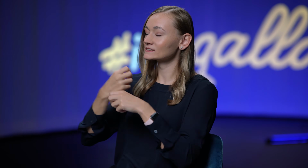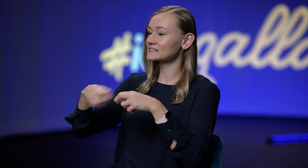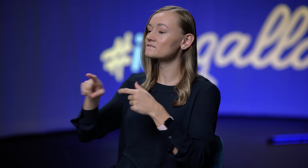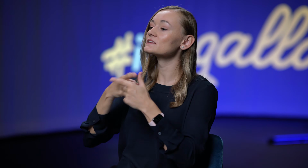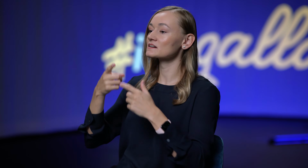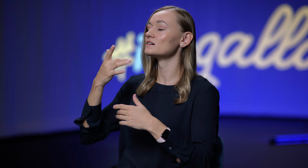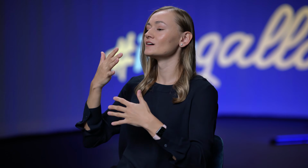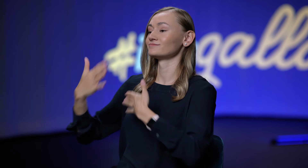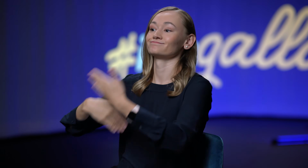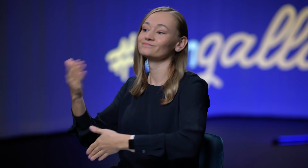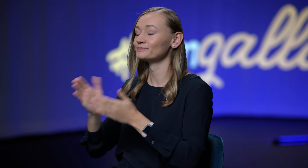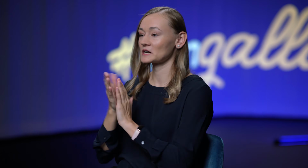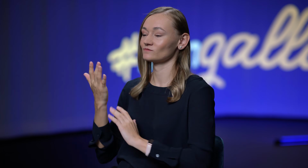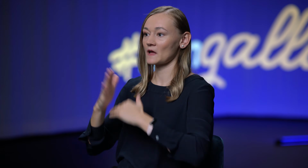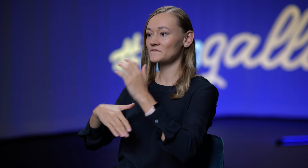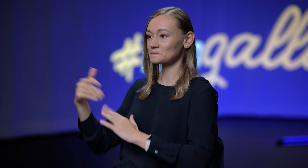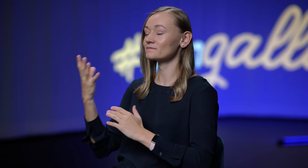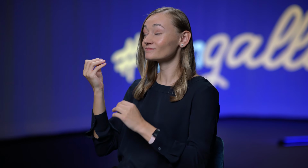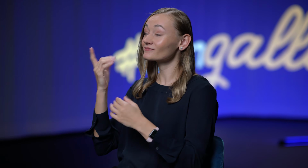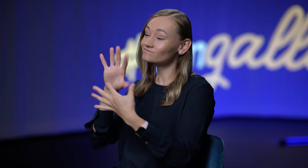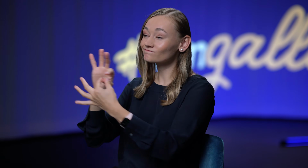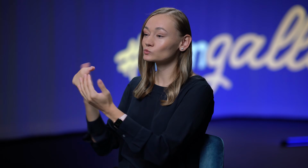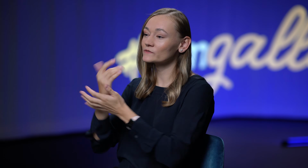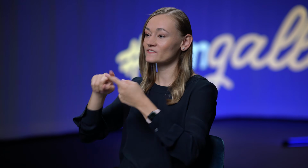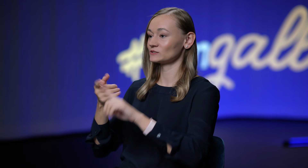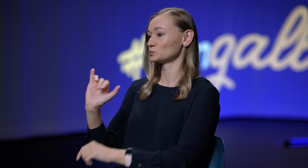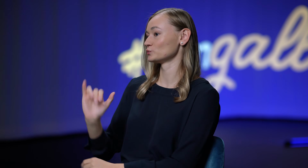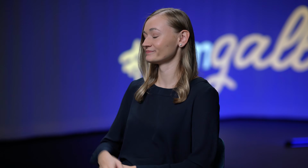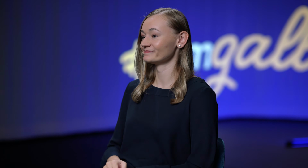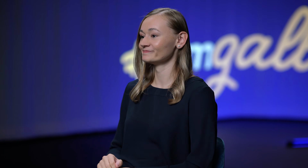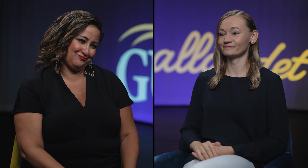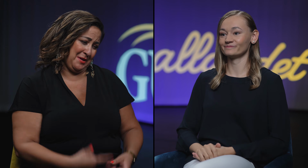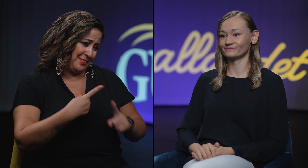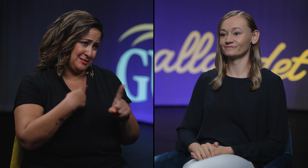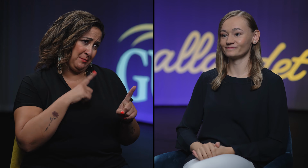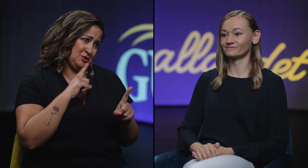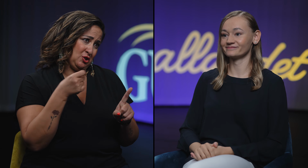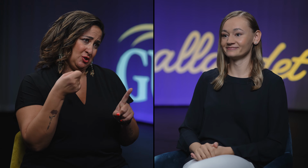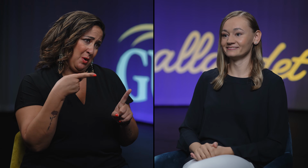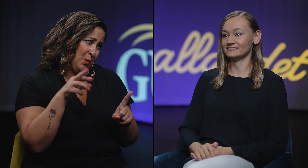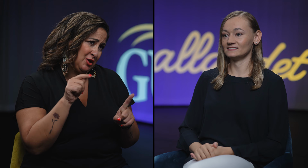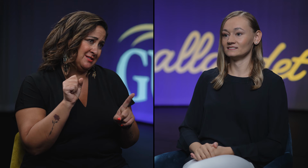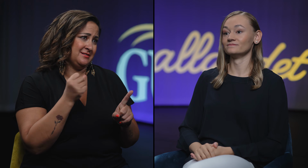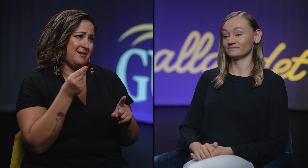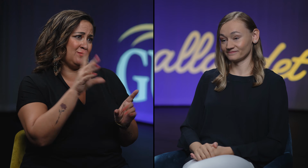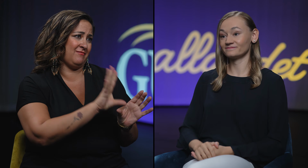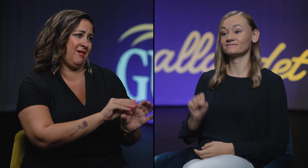year. But then after that, I became comfortable. I also made new friends. I'm sure that sports and your involvement in those